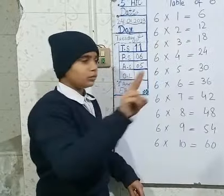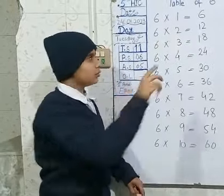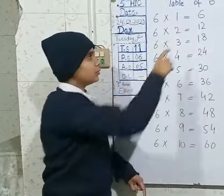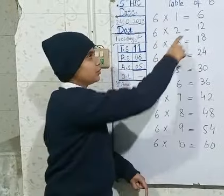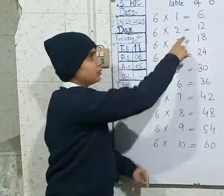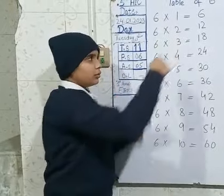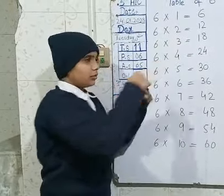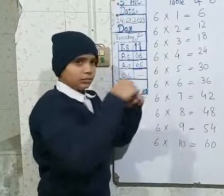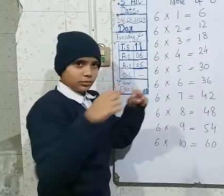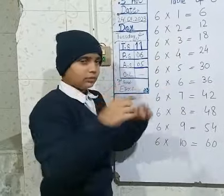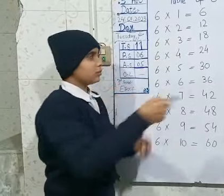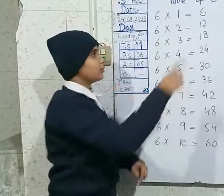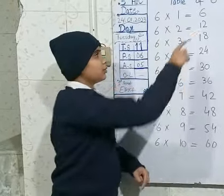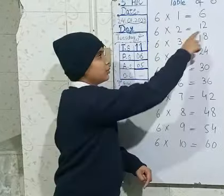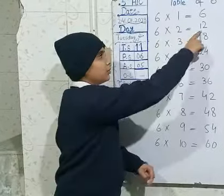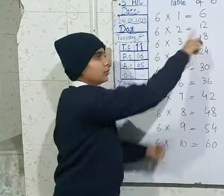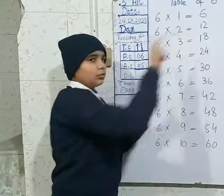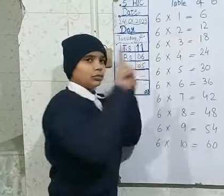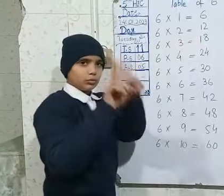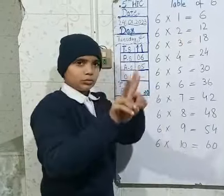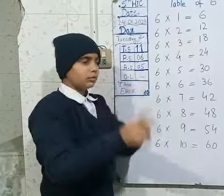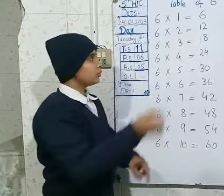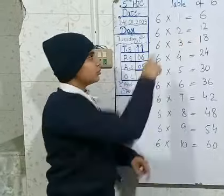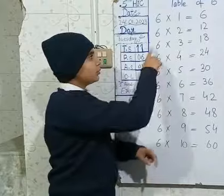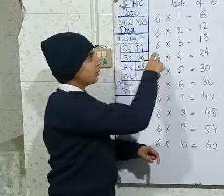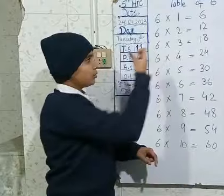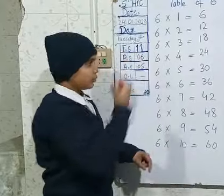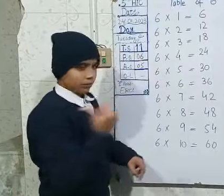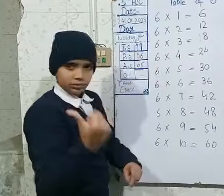2s are 12. 6